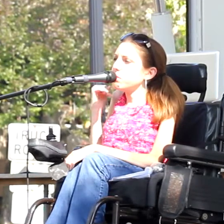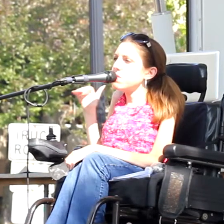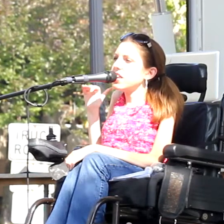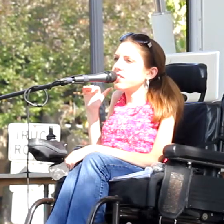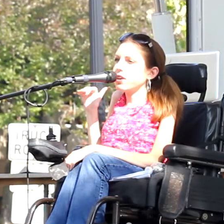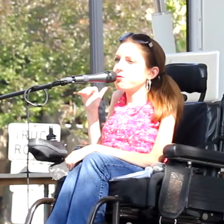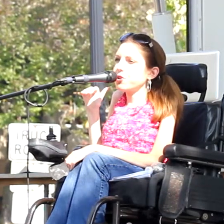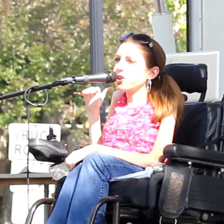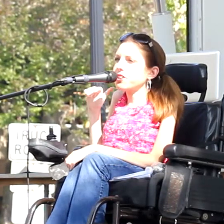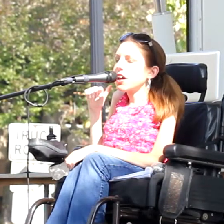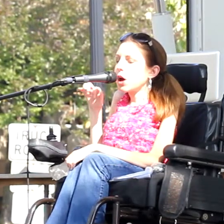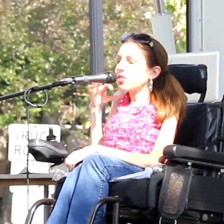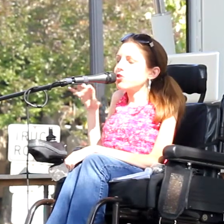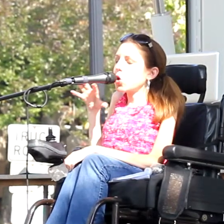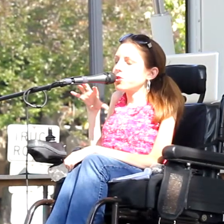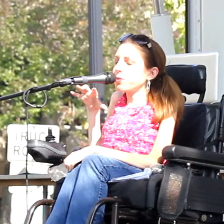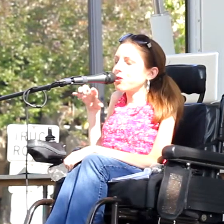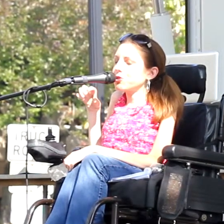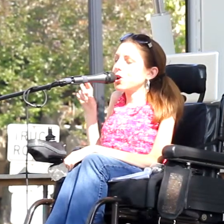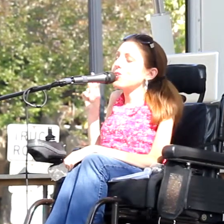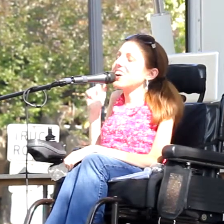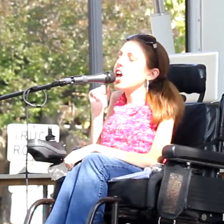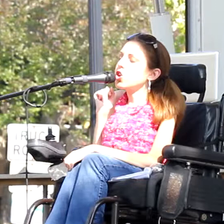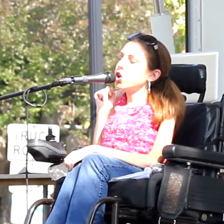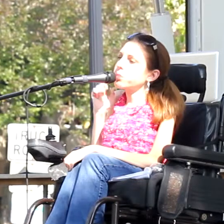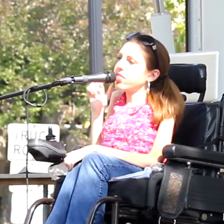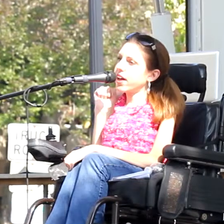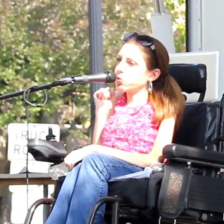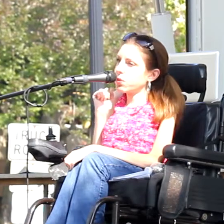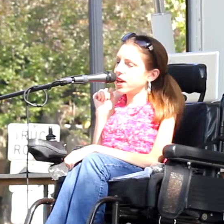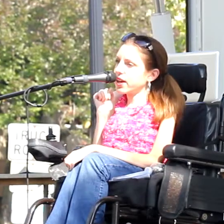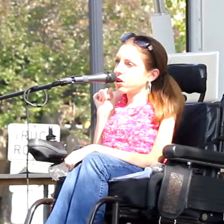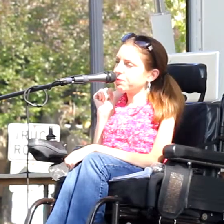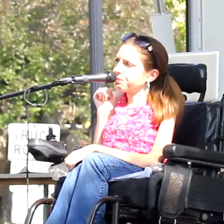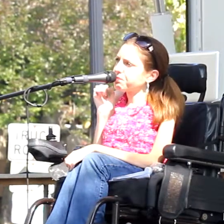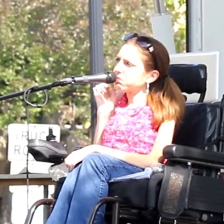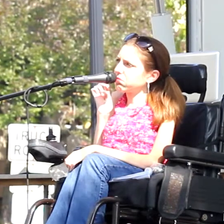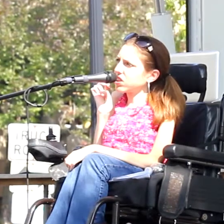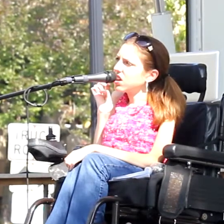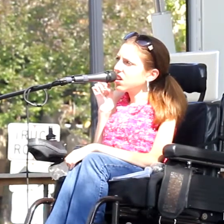feel immediately inferior, but then she opens her mouth and you go, yup, that's why we hang out.